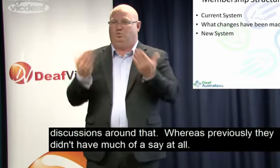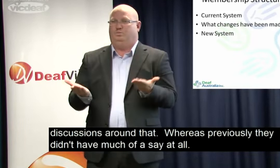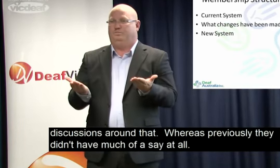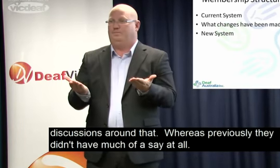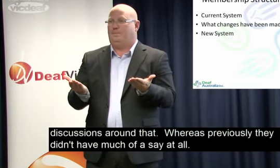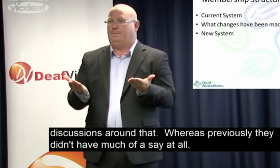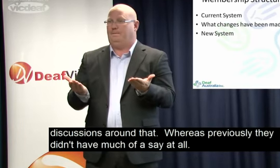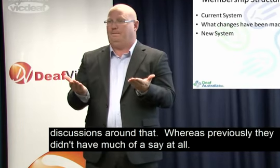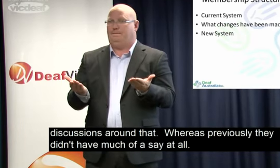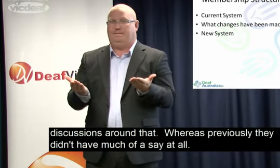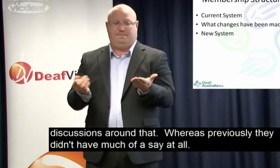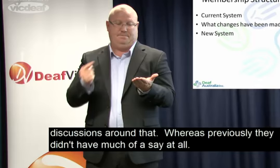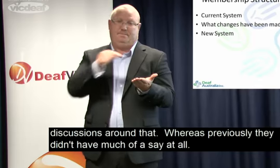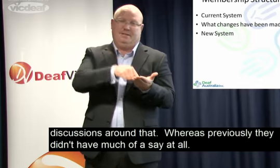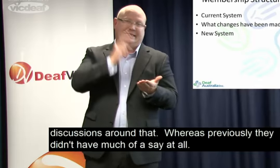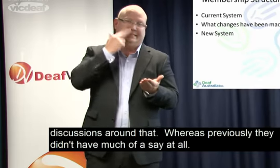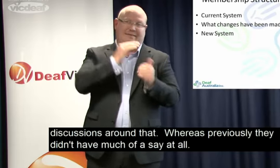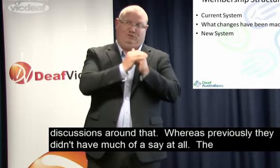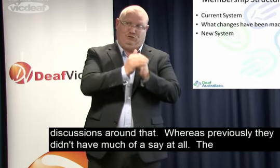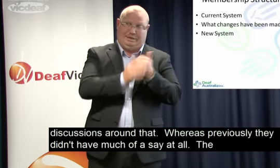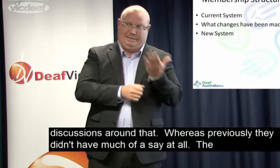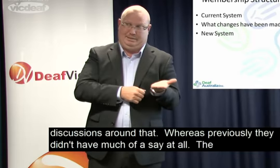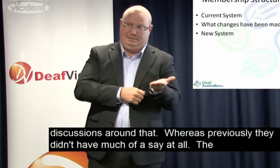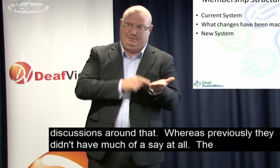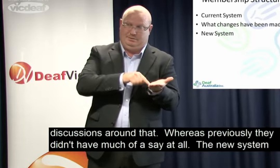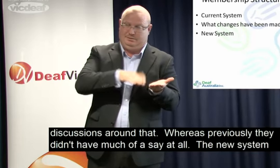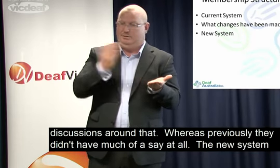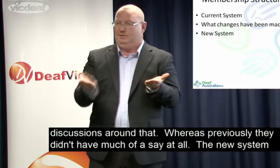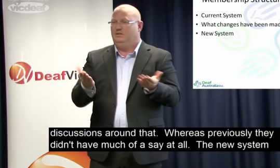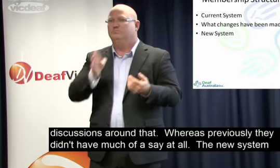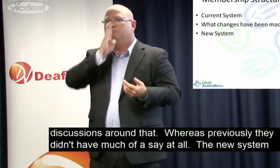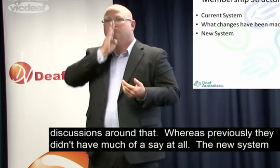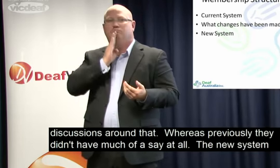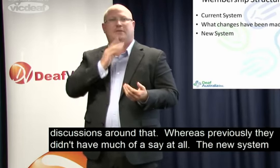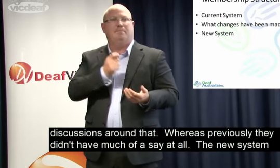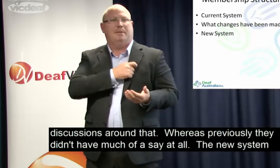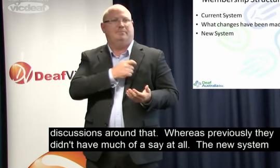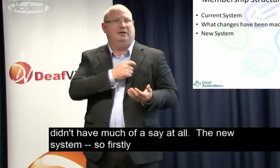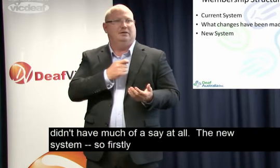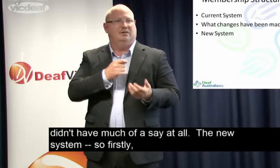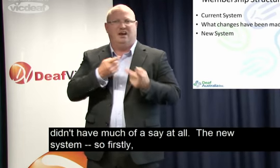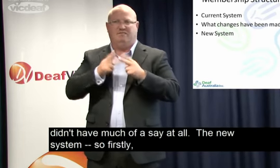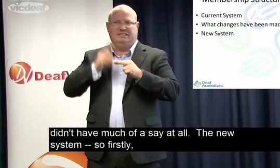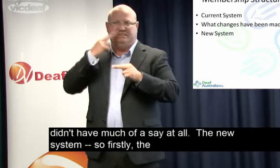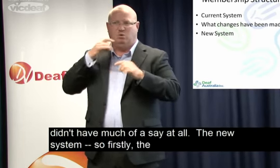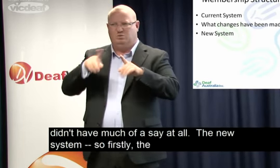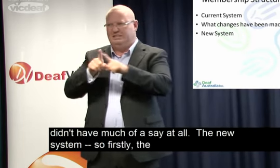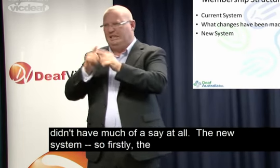The new system. So first of all, looking at the deaf-friendly initiative and also the